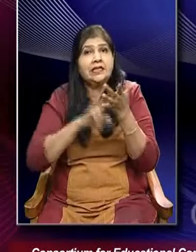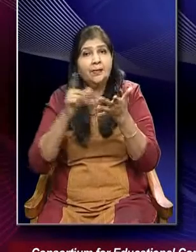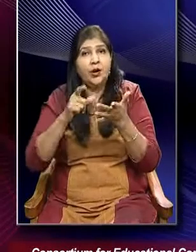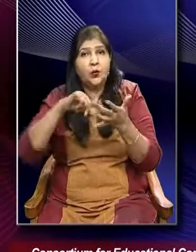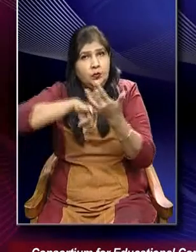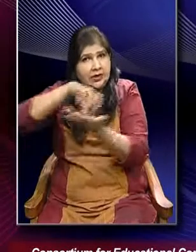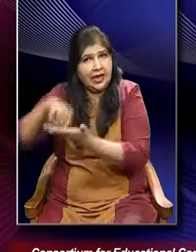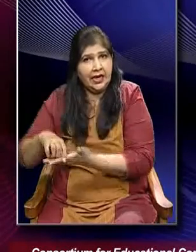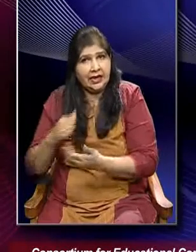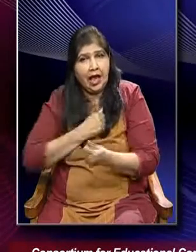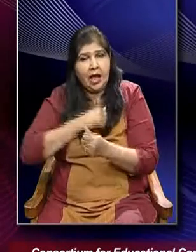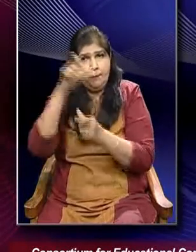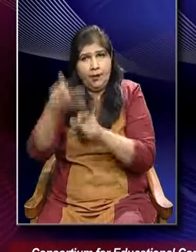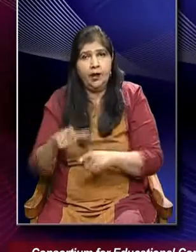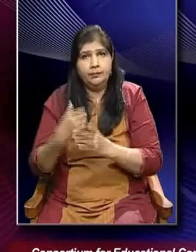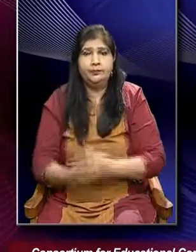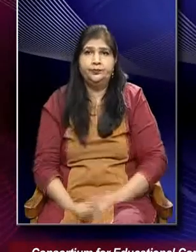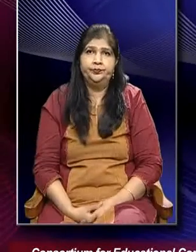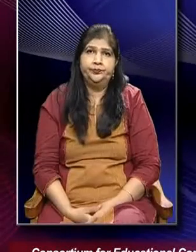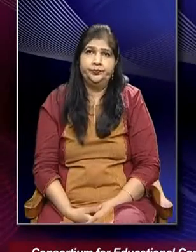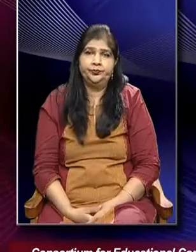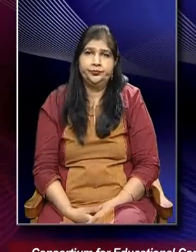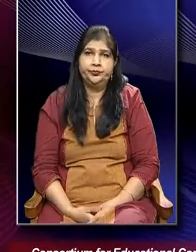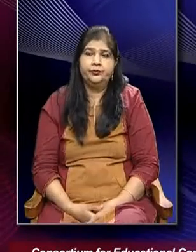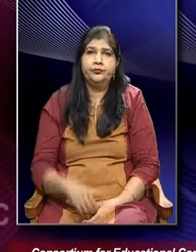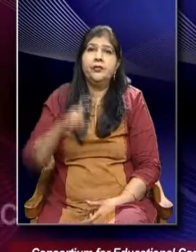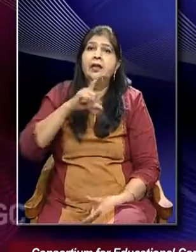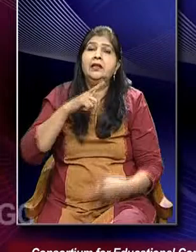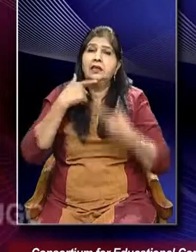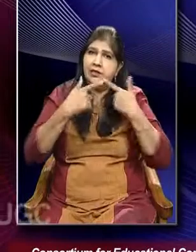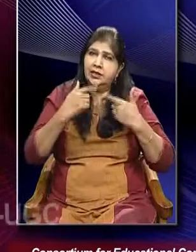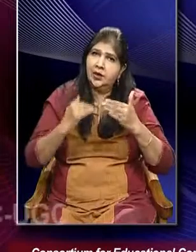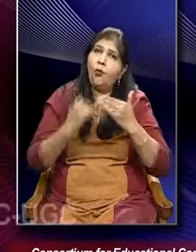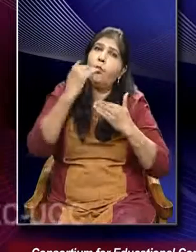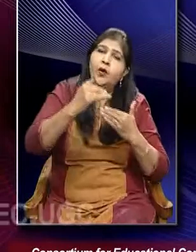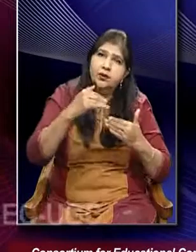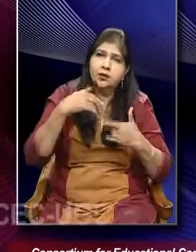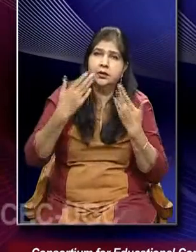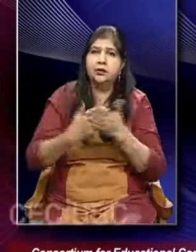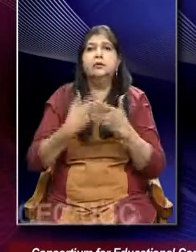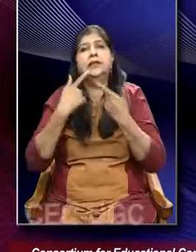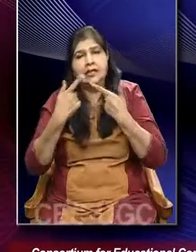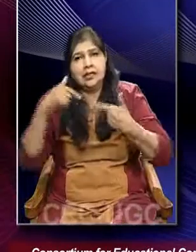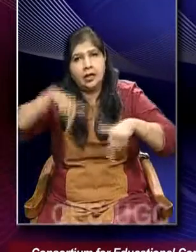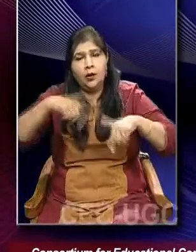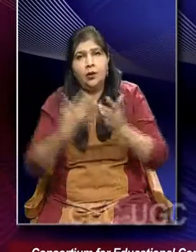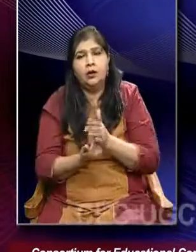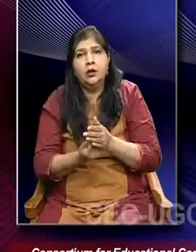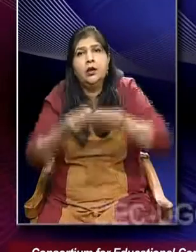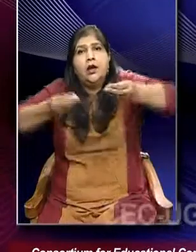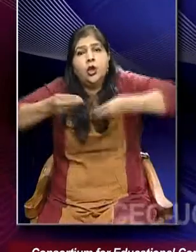state sovereignty. Taking the lecture further, we will now discuss